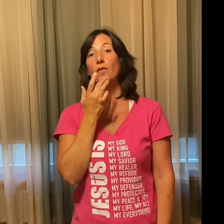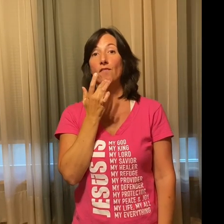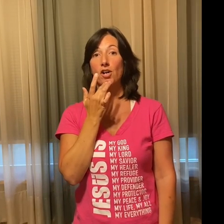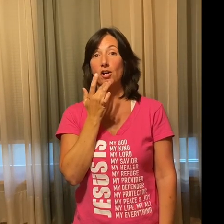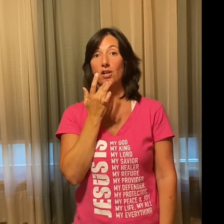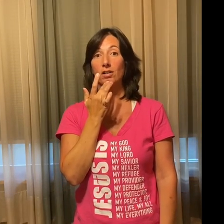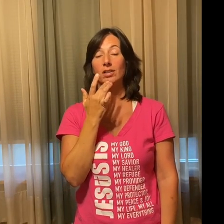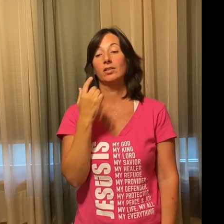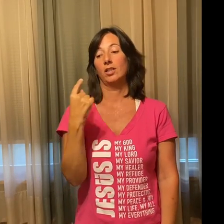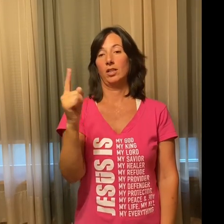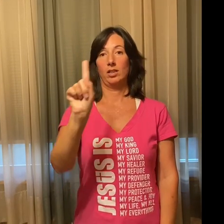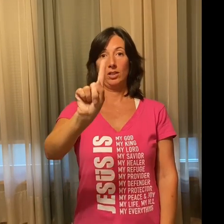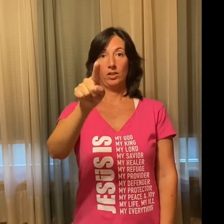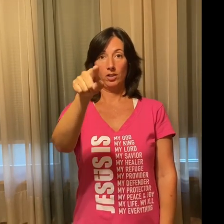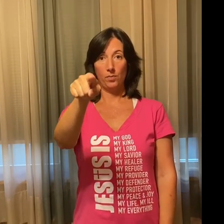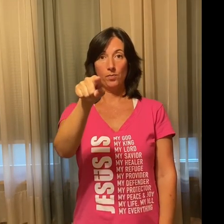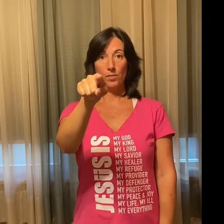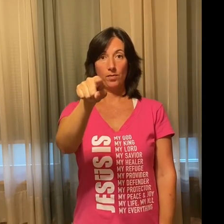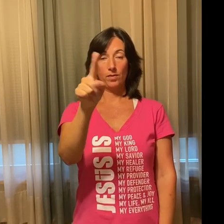you prefer,